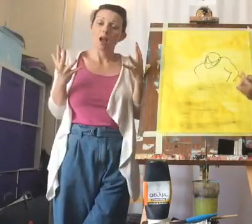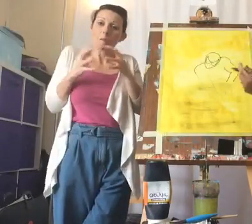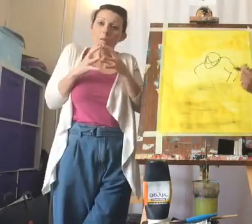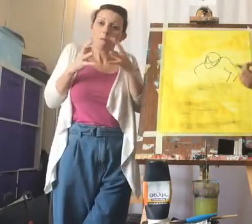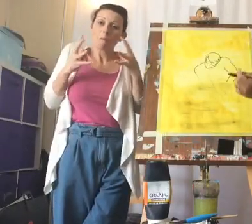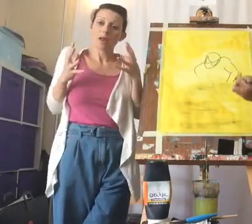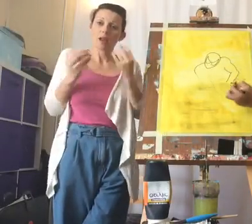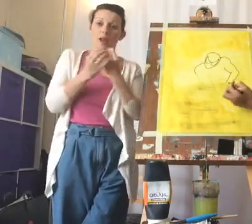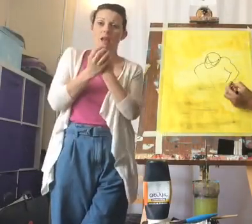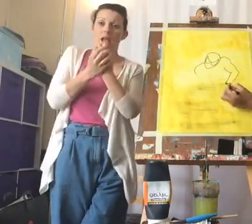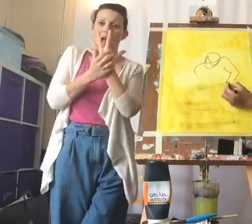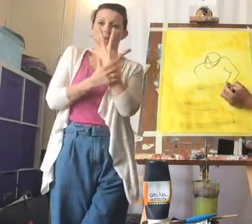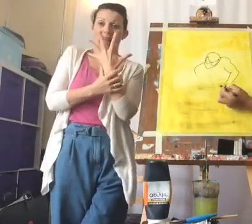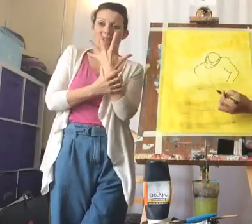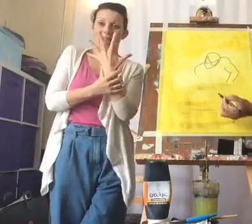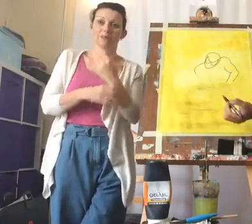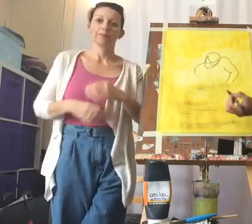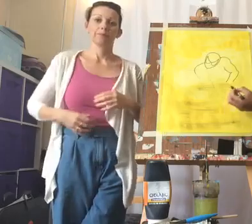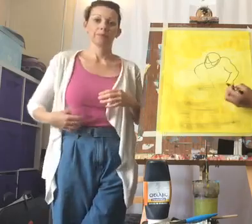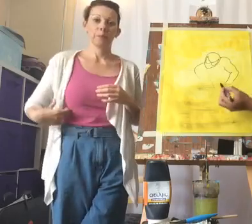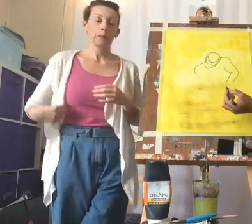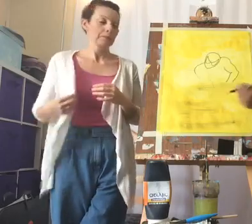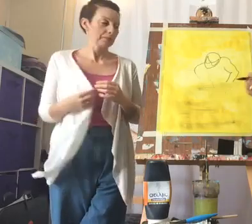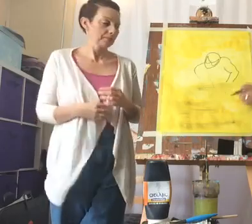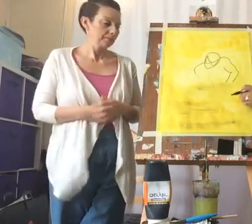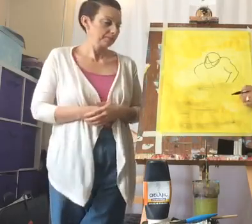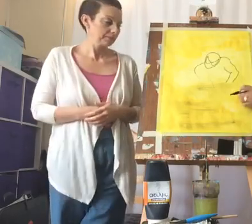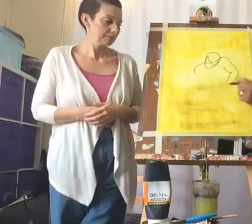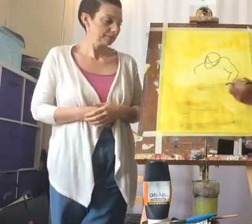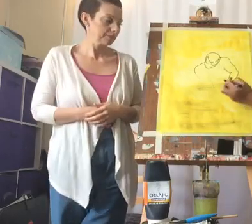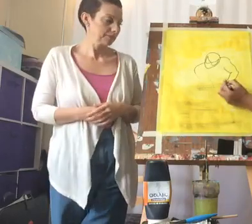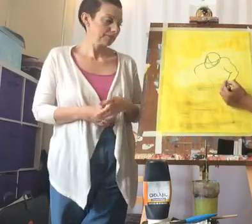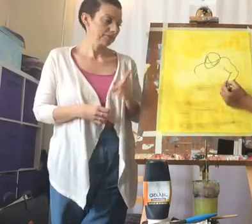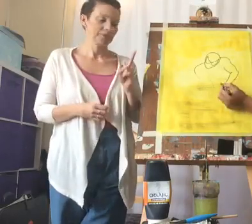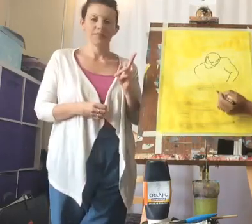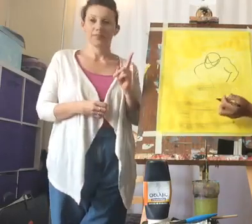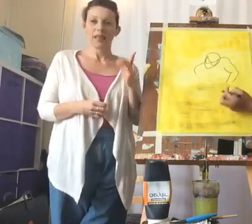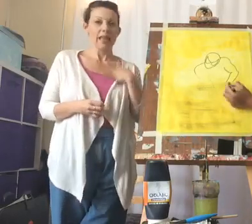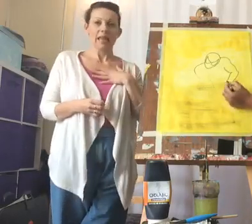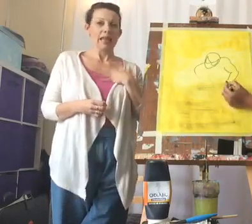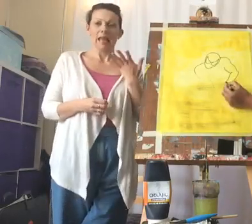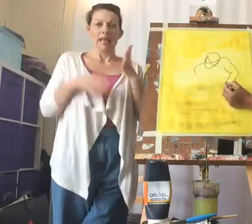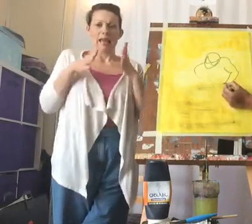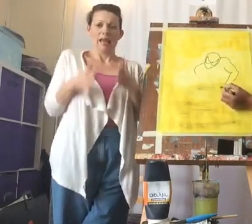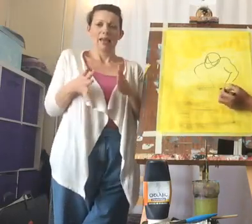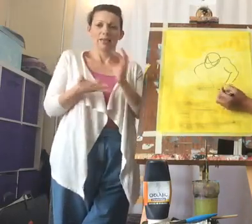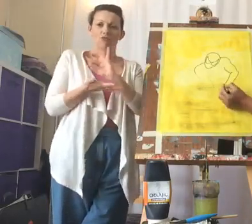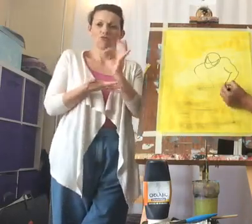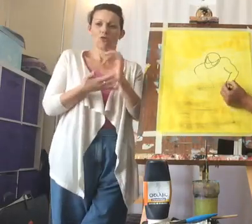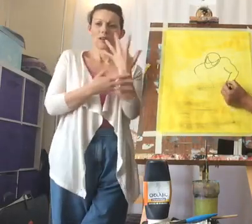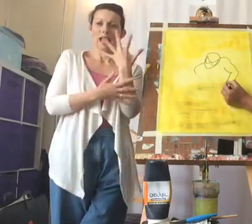to do them too small. So, as bad as I am at hands, especially